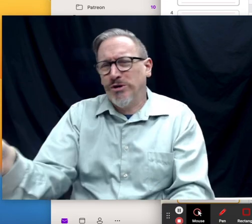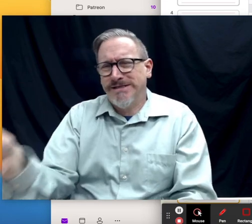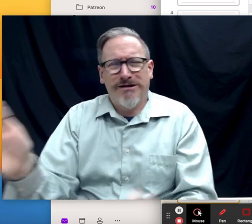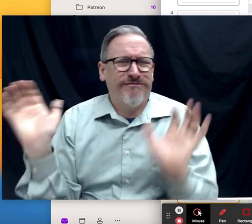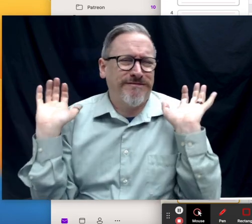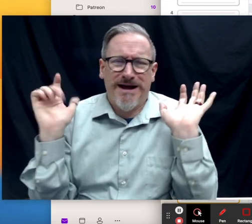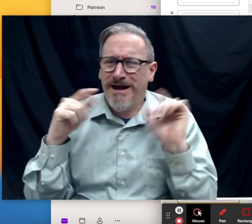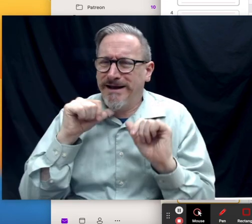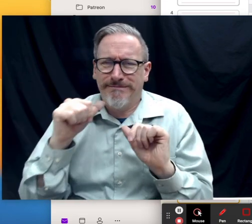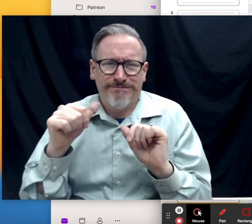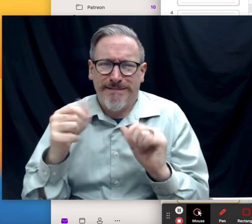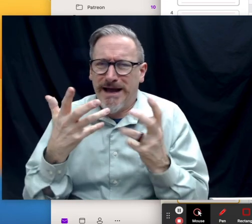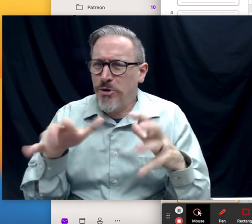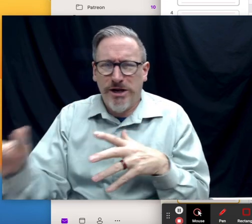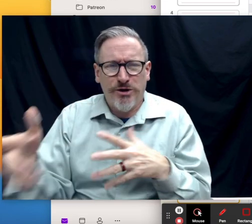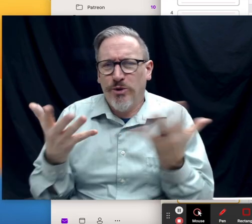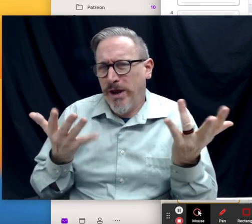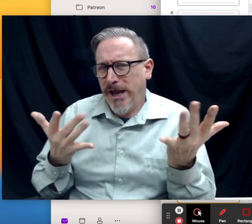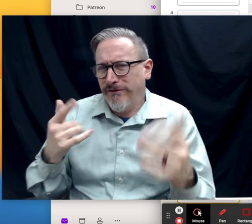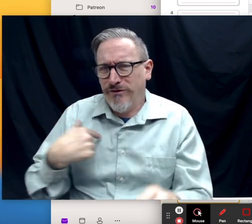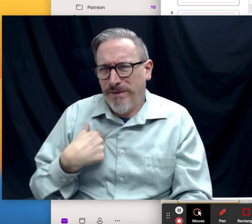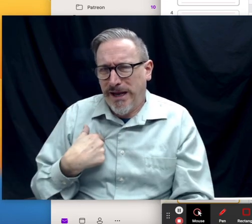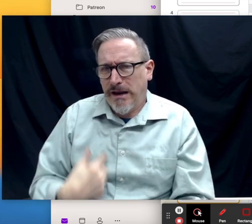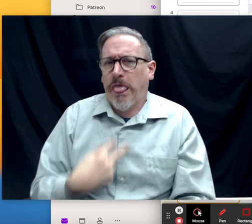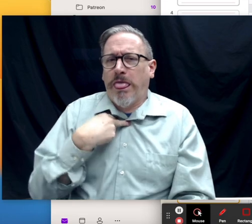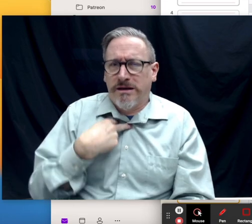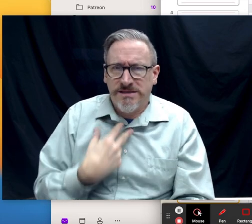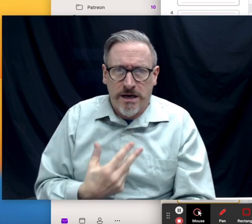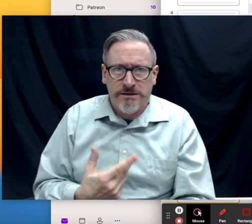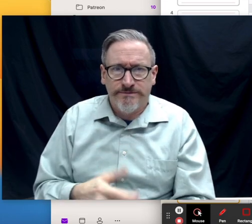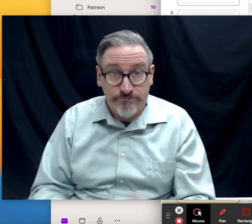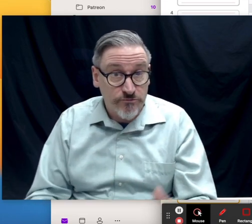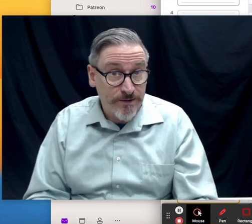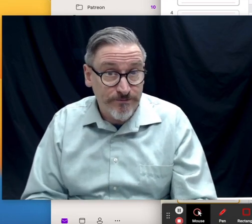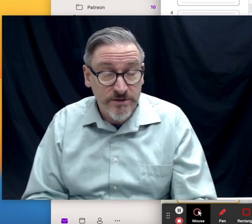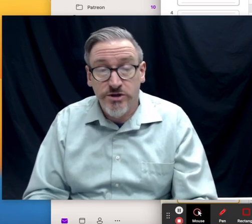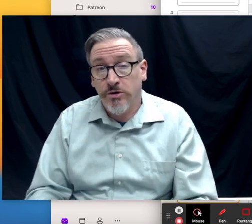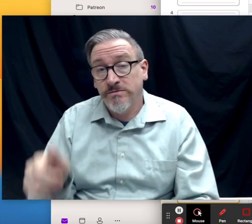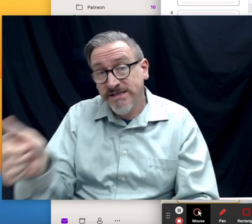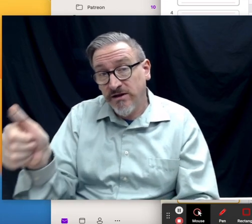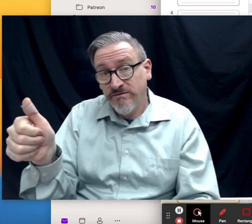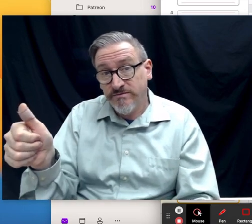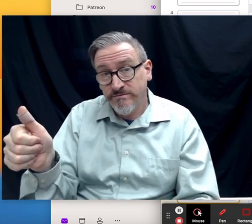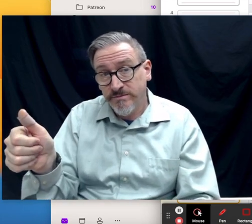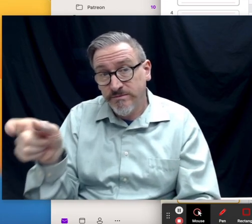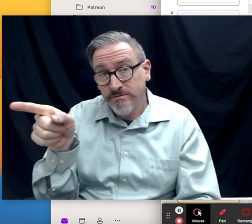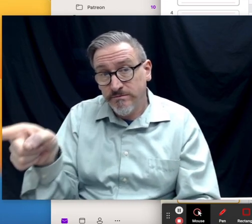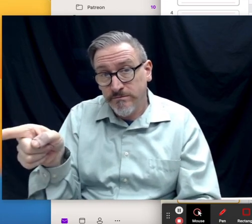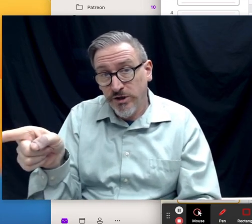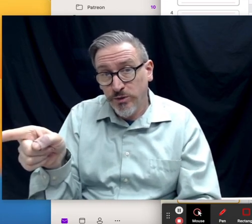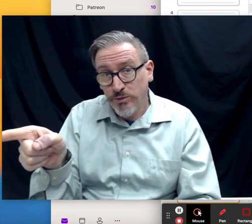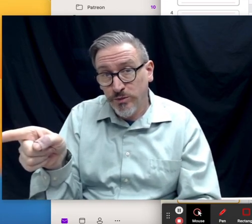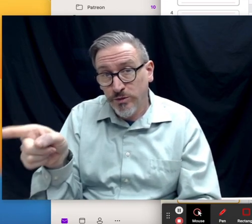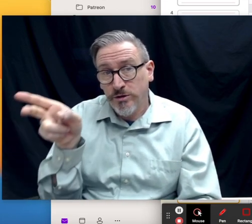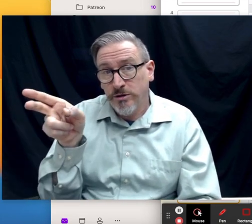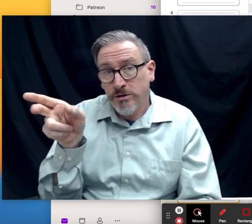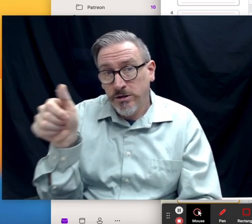go yourself. I don't want you to wait for me. I'm stuck. So self,